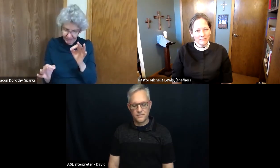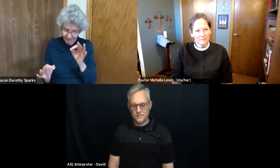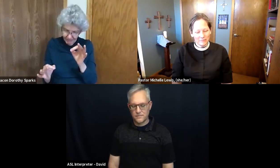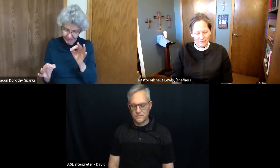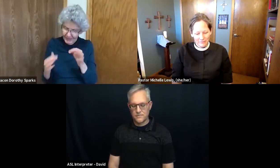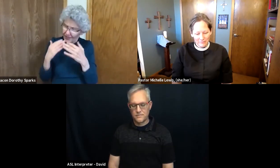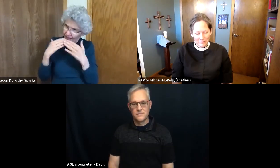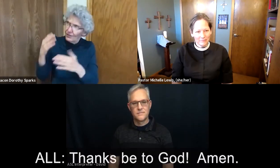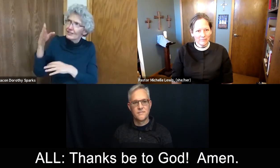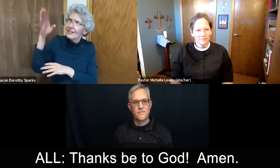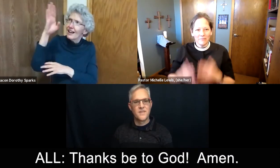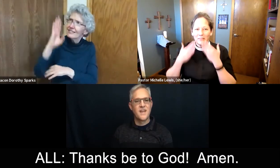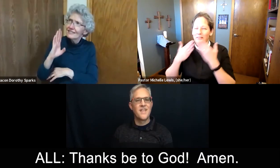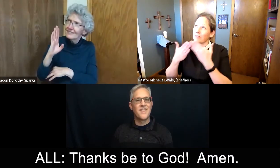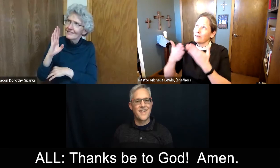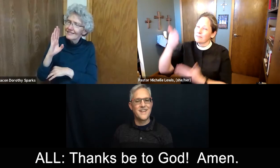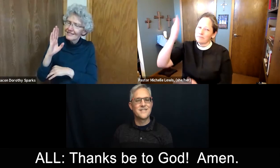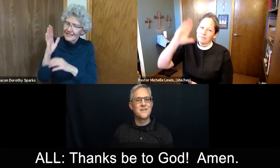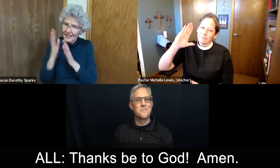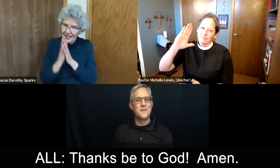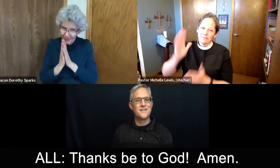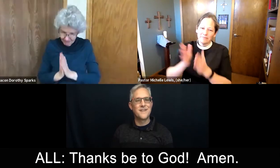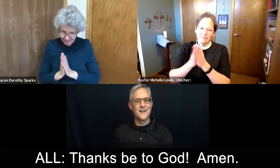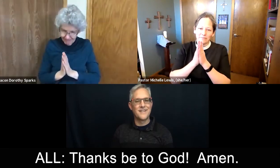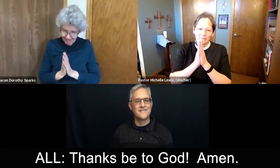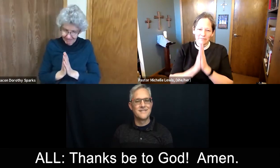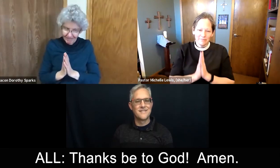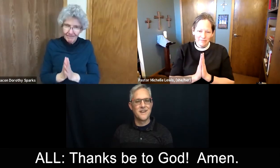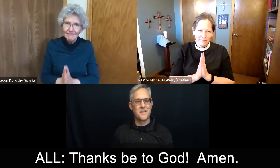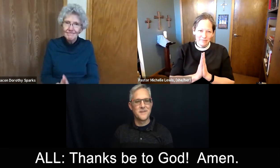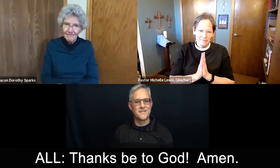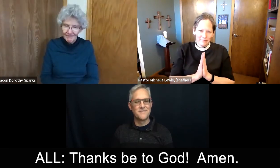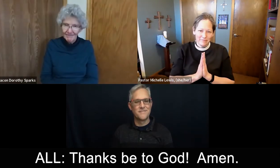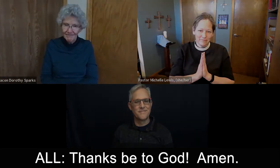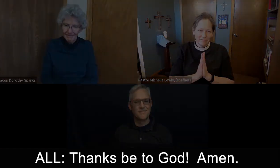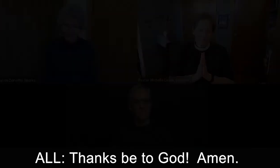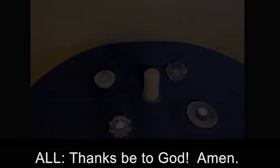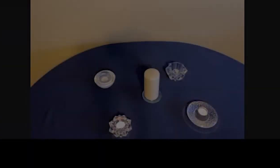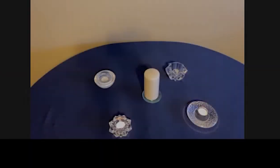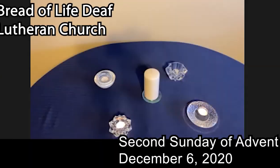Thanks be to God. Amen.